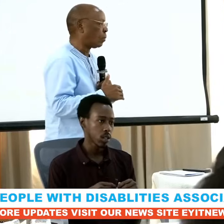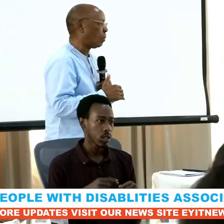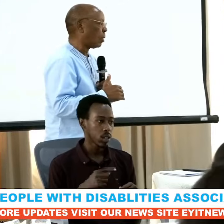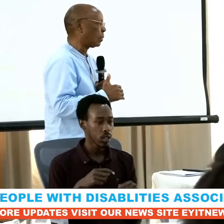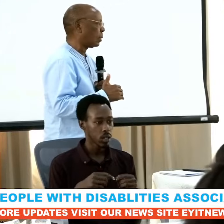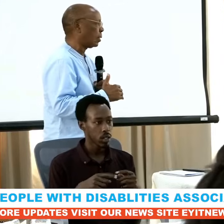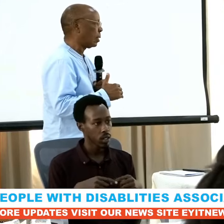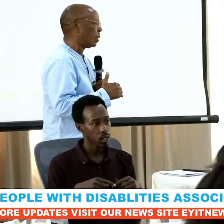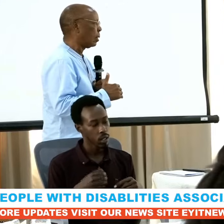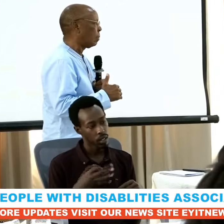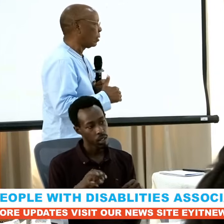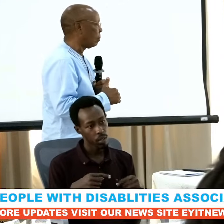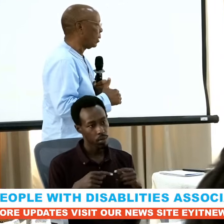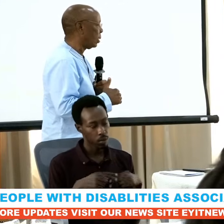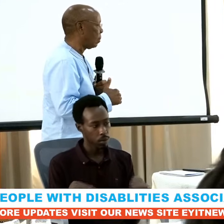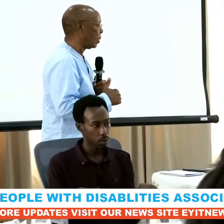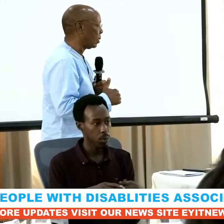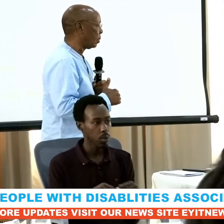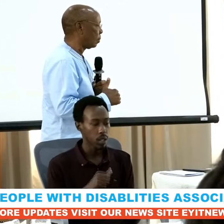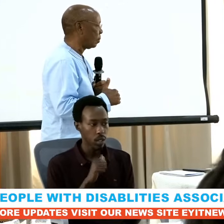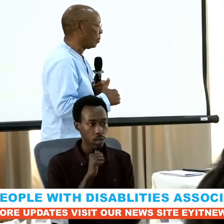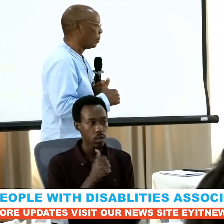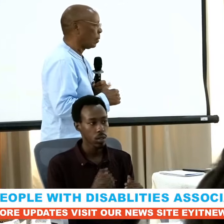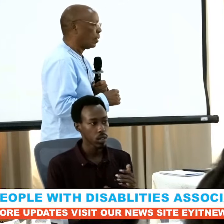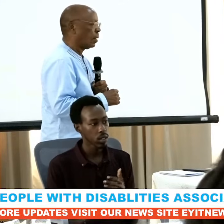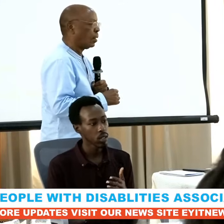national programs that the government is putting in place.